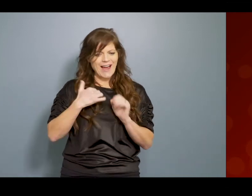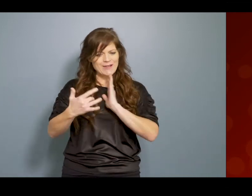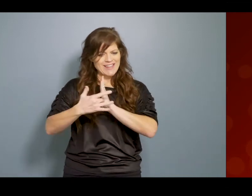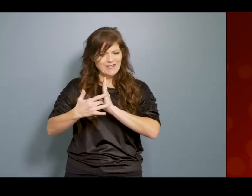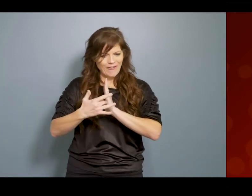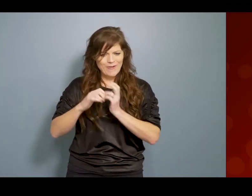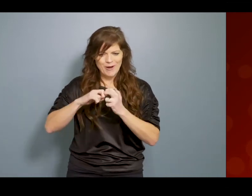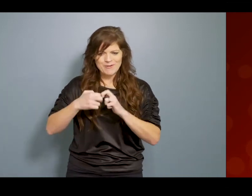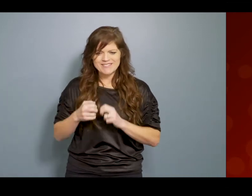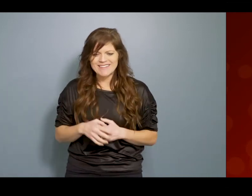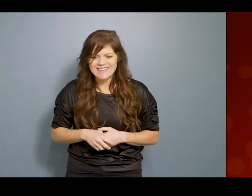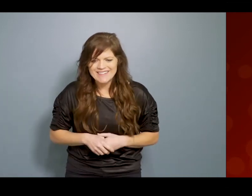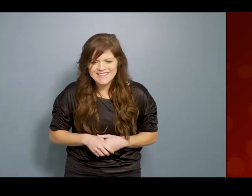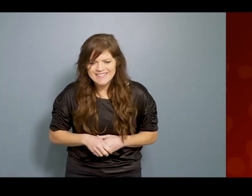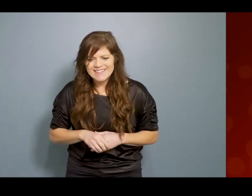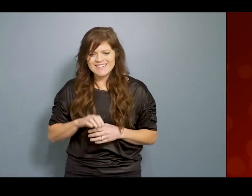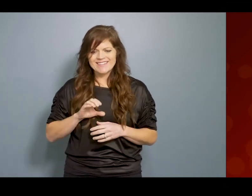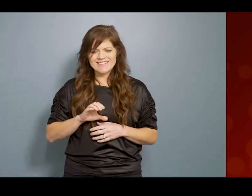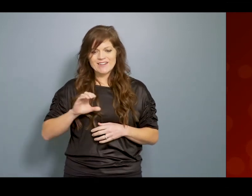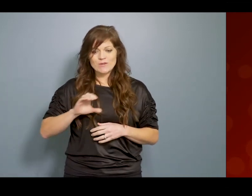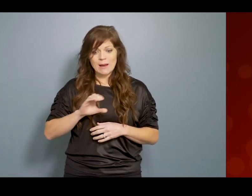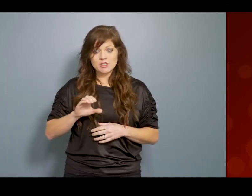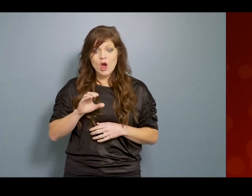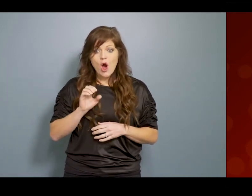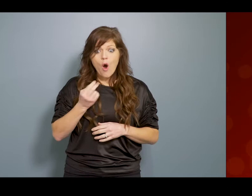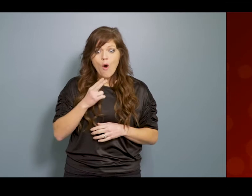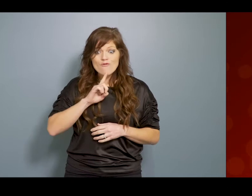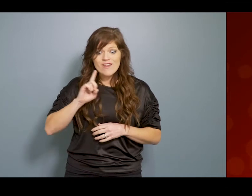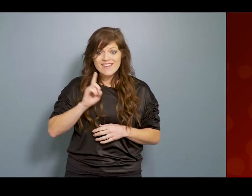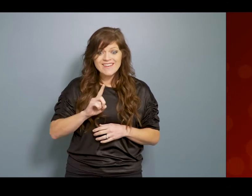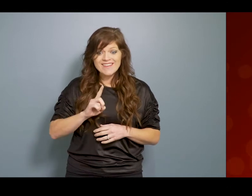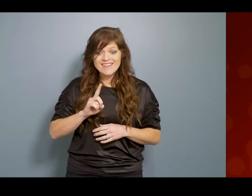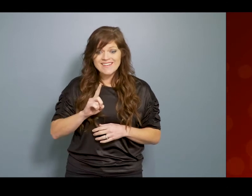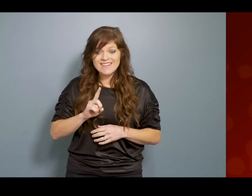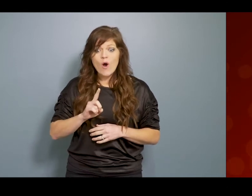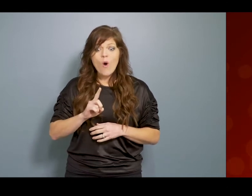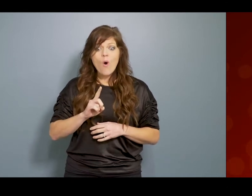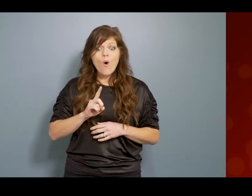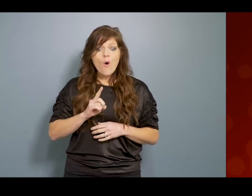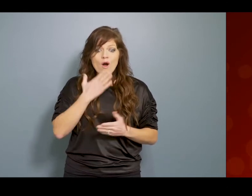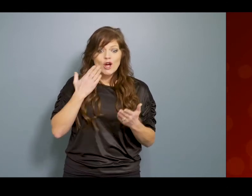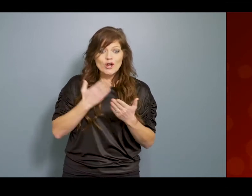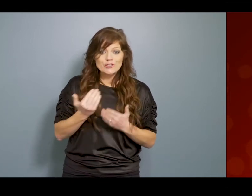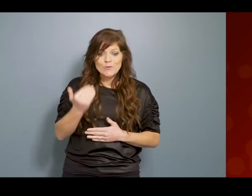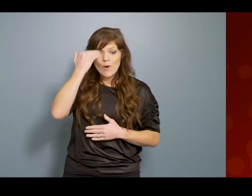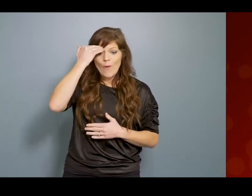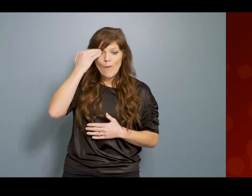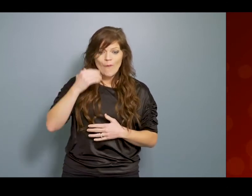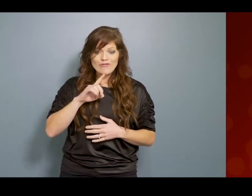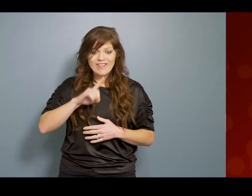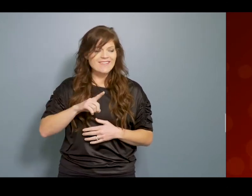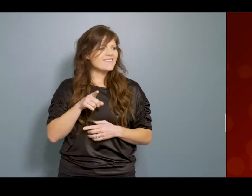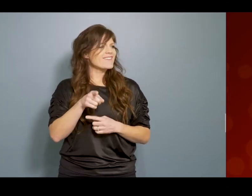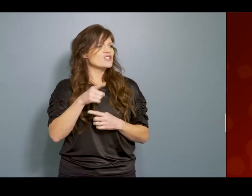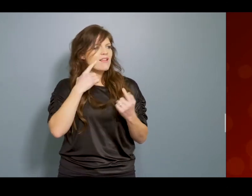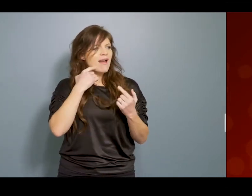very difficult time. And we have been, we've been very bold. And indeed, we have been fearless, and that's where we are headed. That's